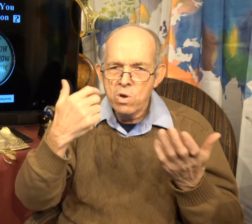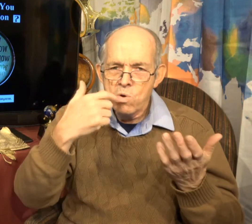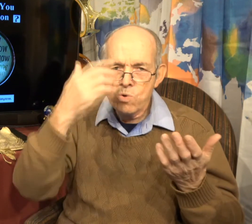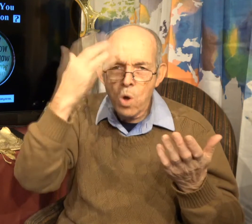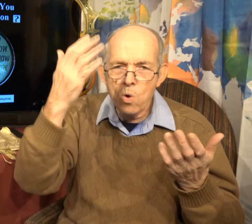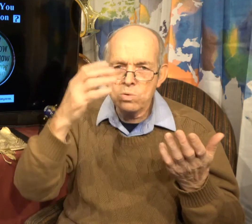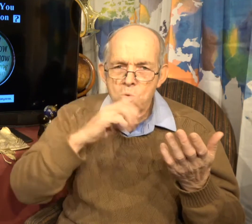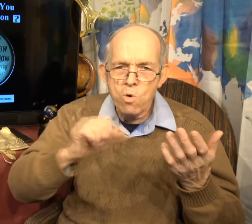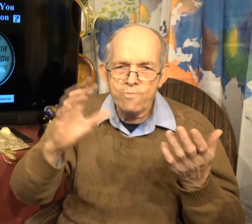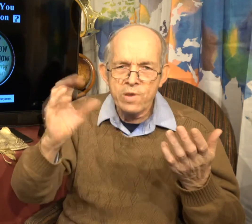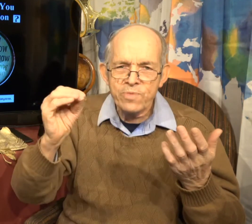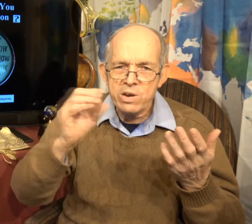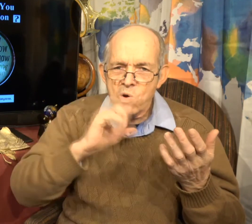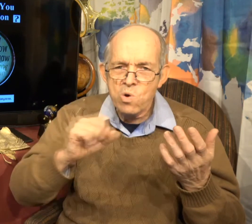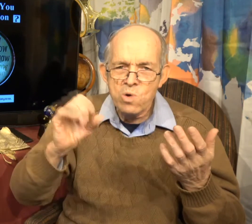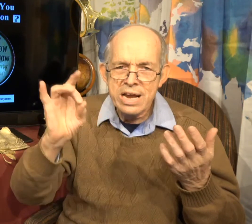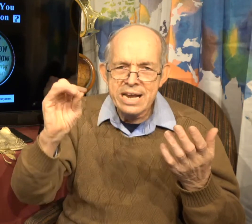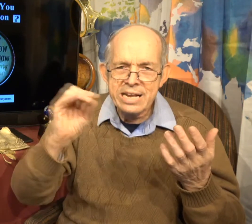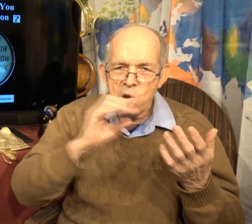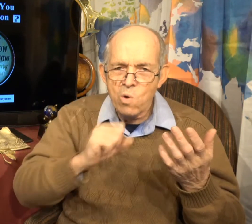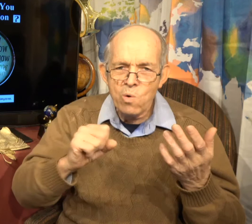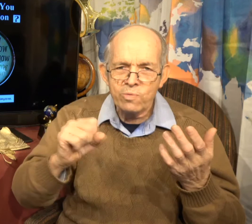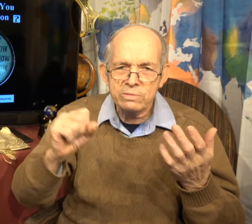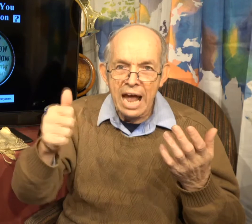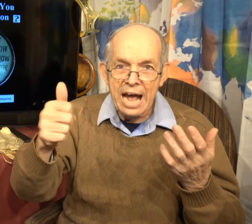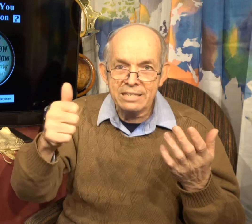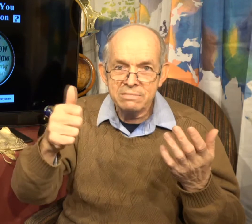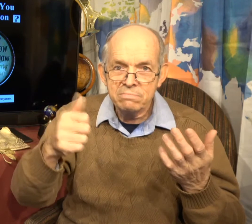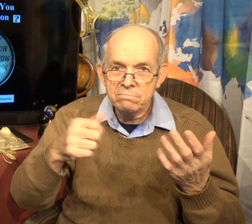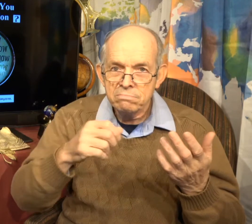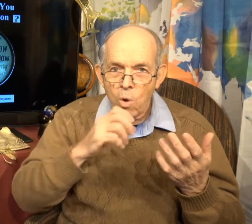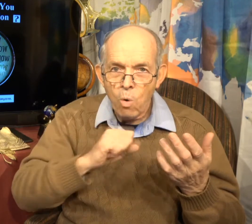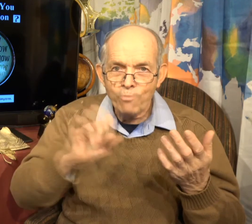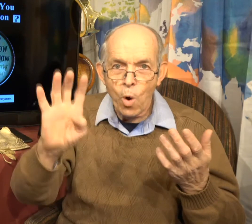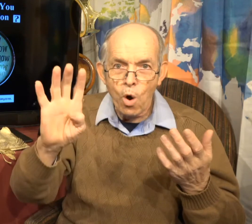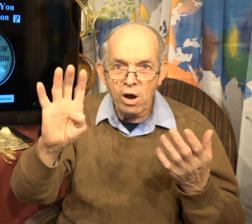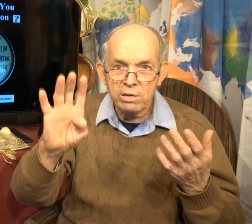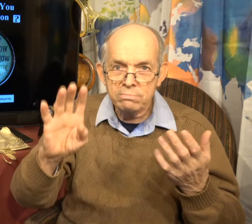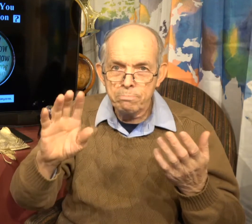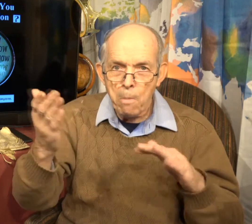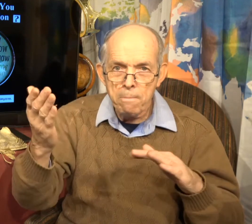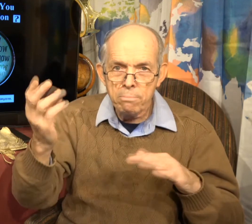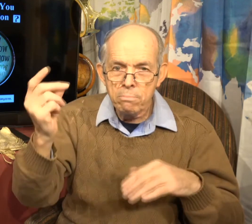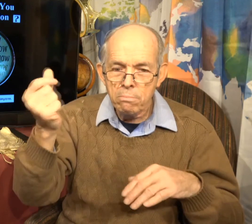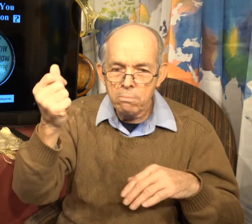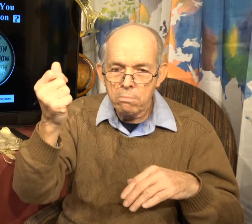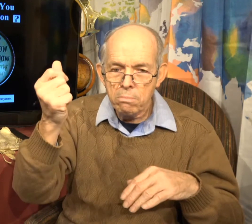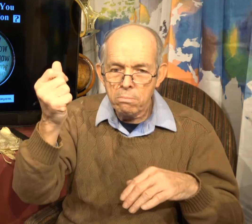Who knows? Who's 50, who's 80, who's 10, who's 4? Boom!